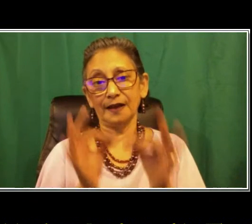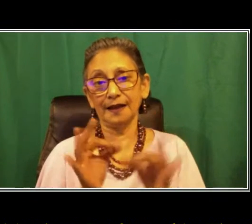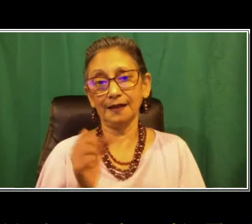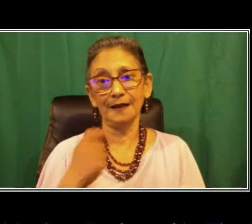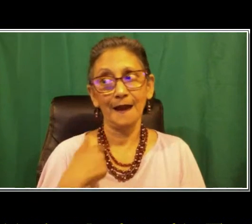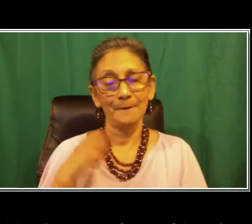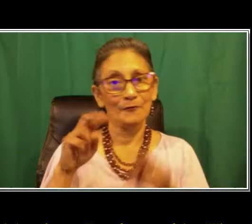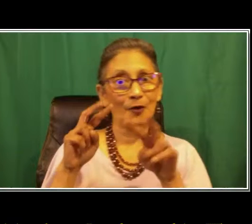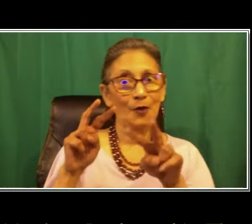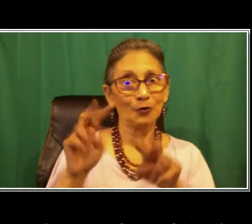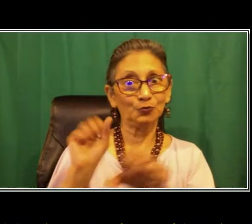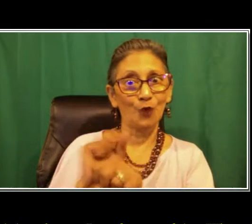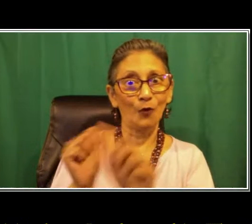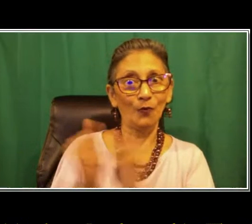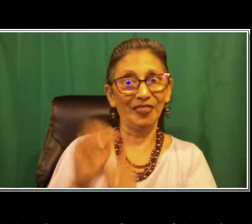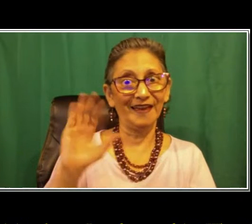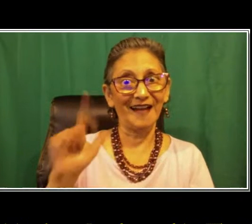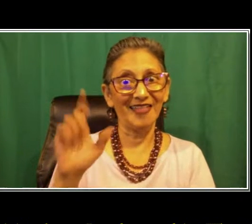are.